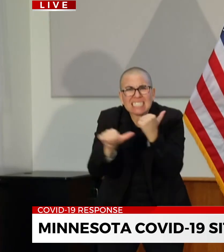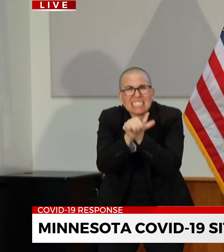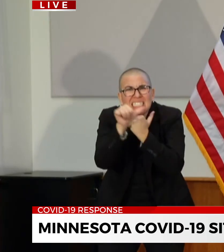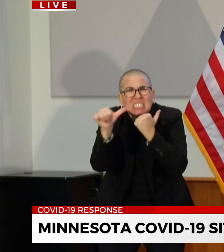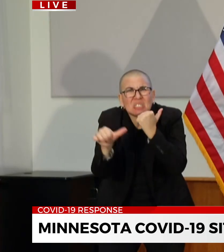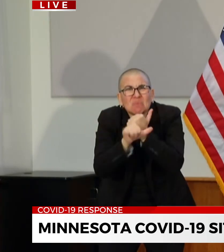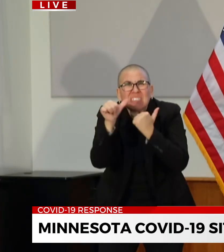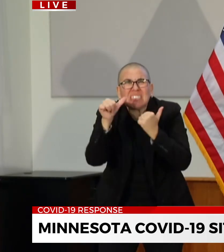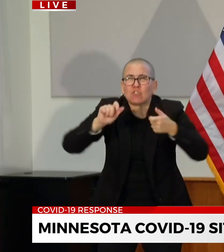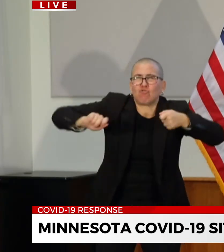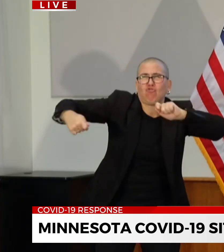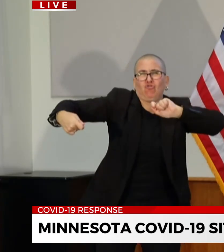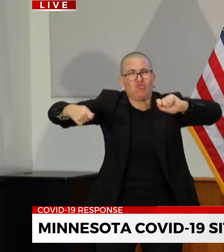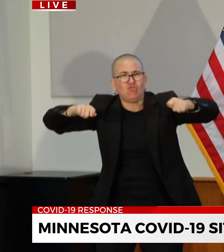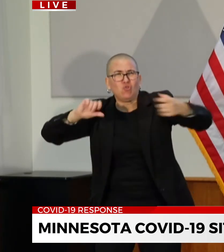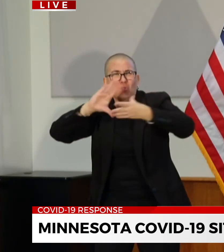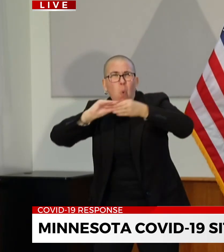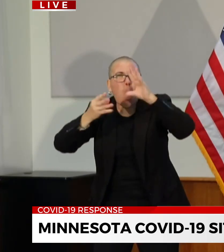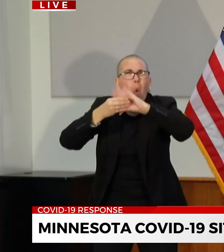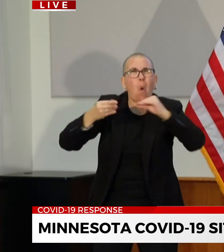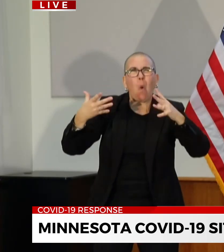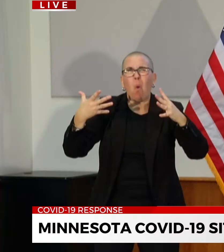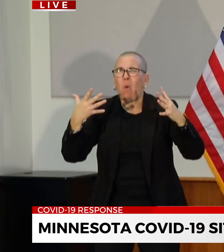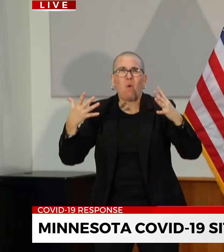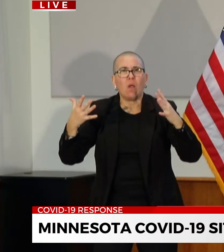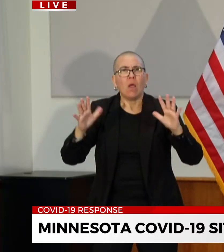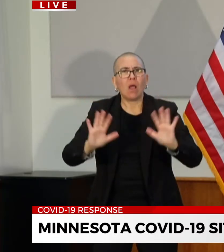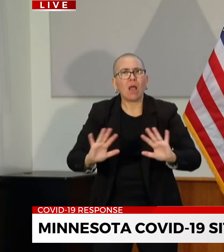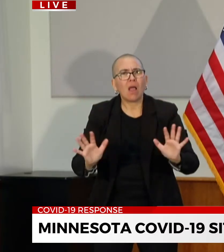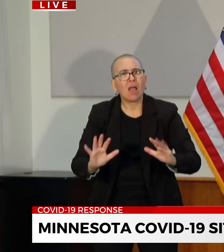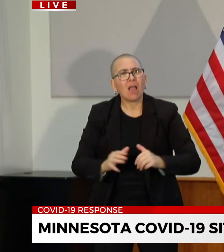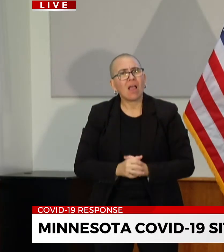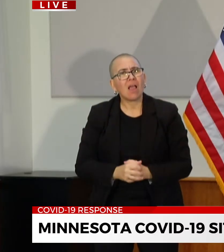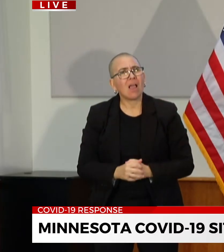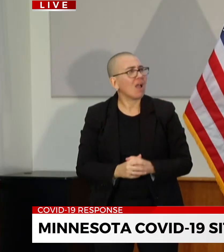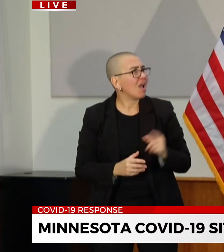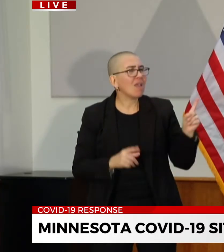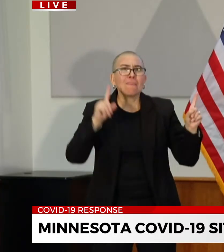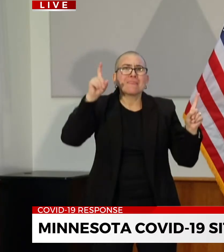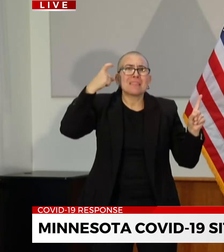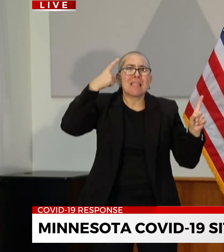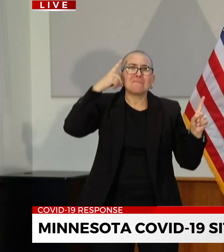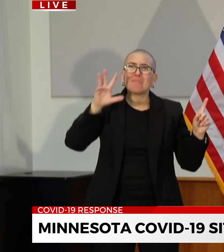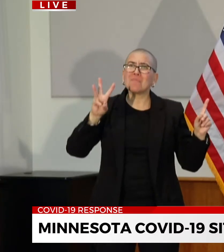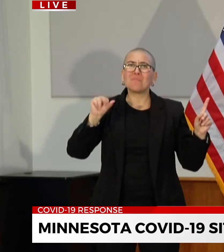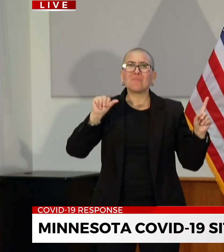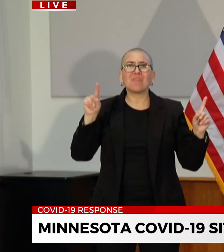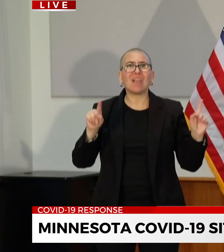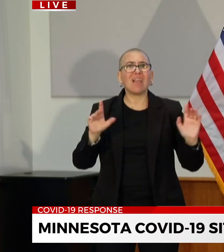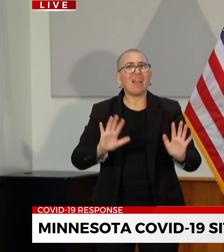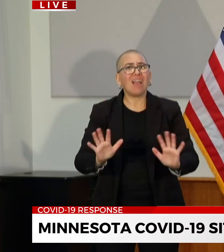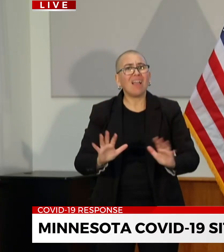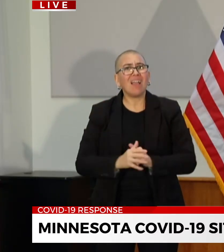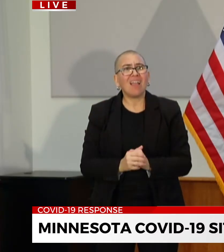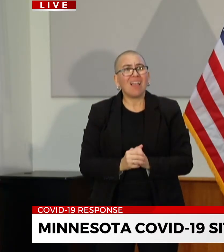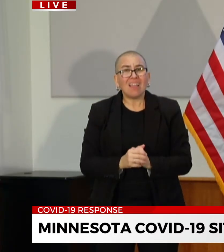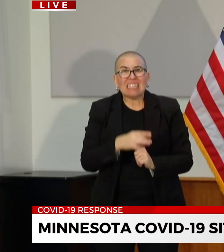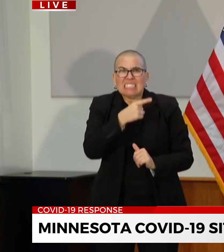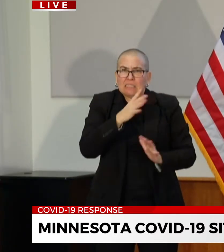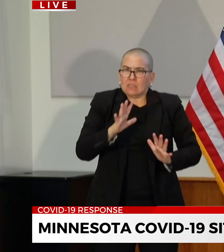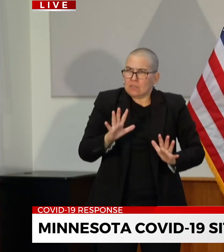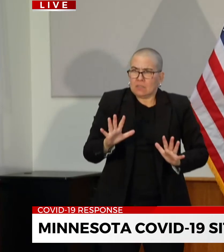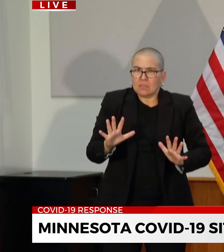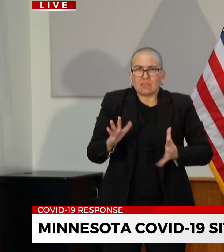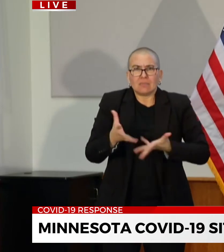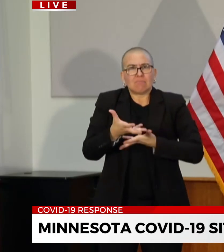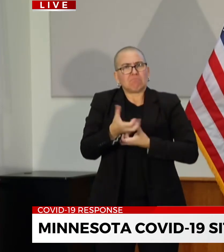tested when they need to be tested. And to the governor's point, the undermining of confidence in something as basic